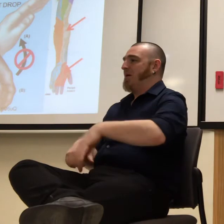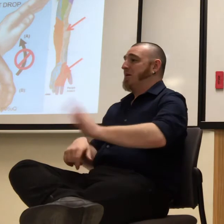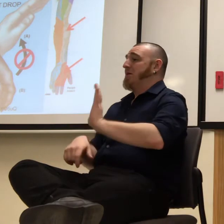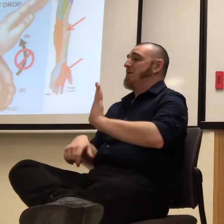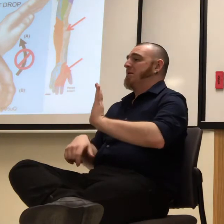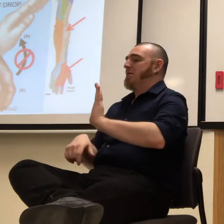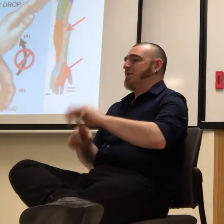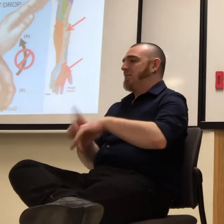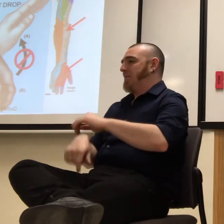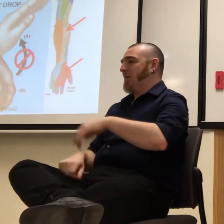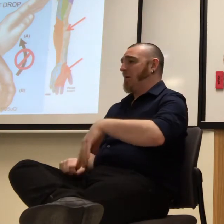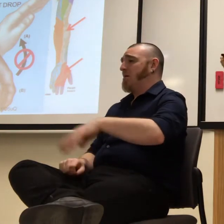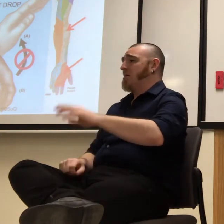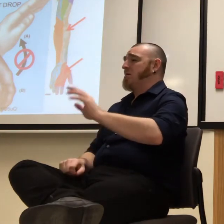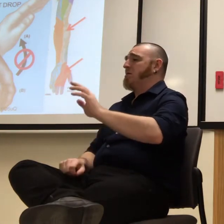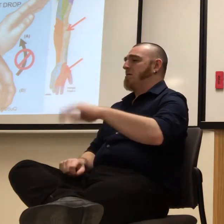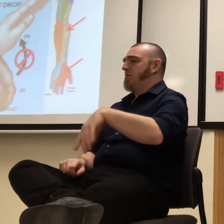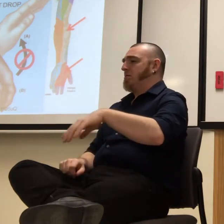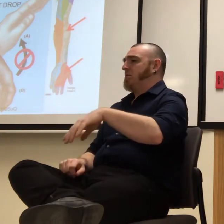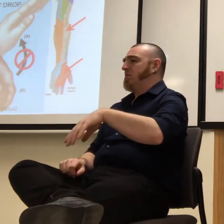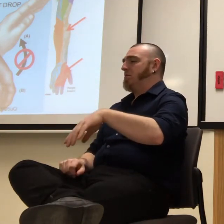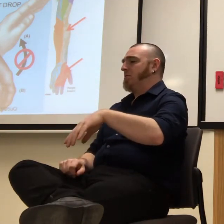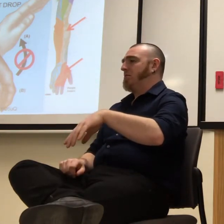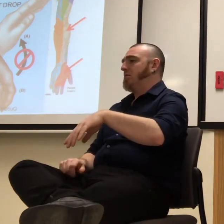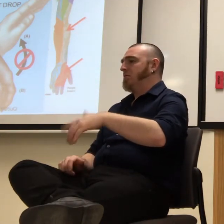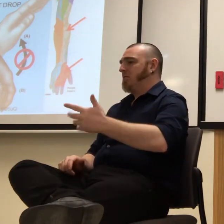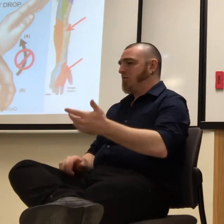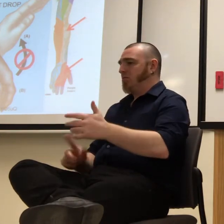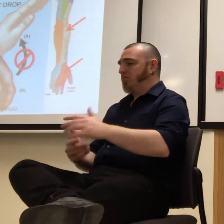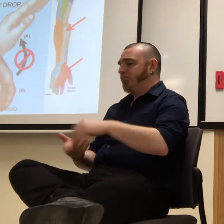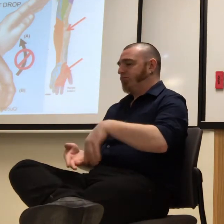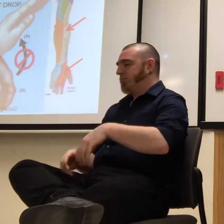to dorsiflex or extend the wrist.